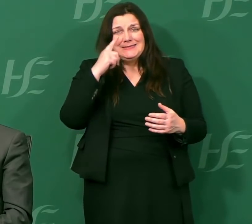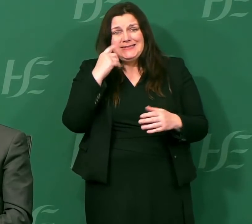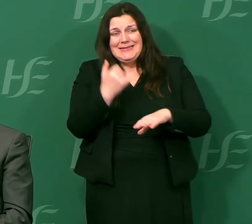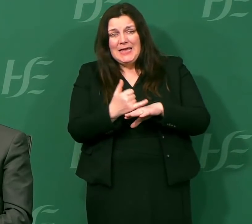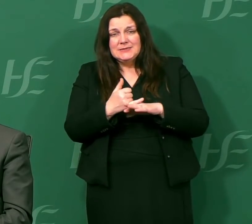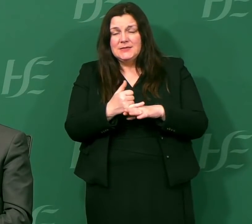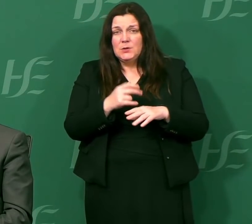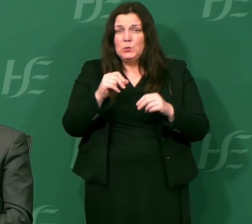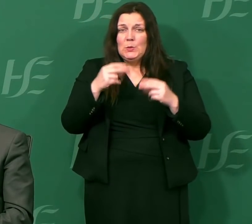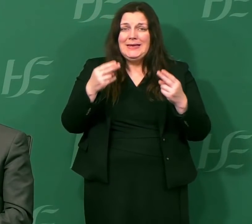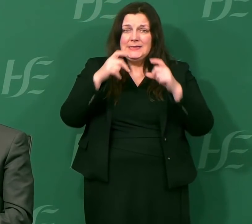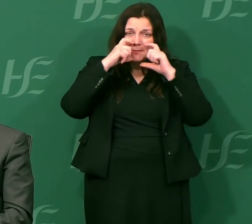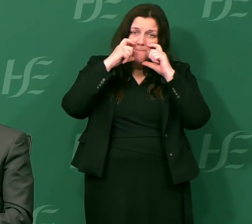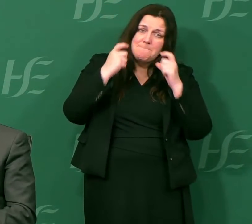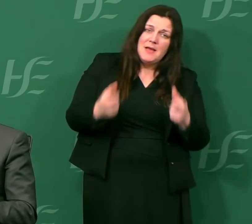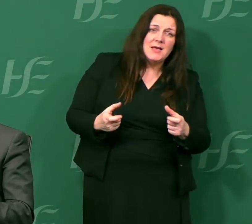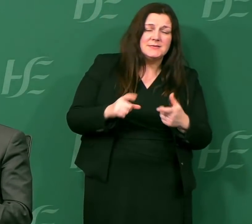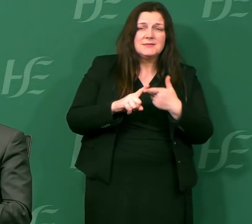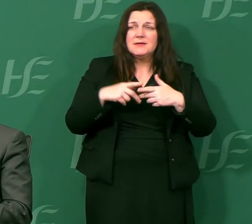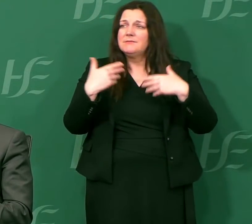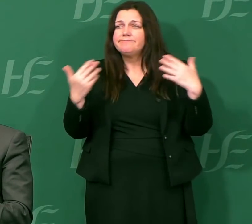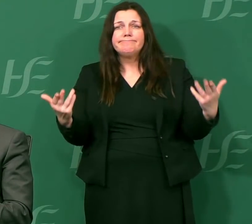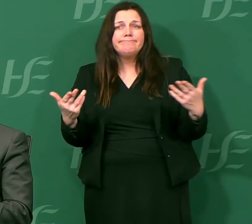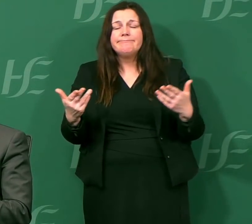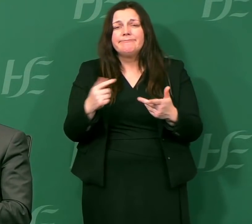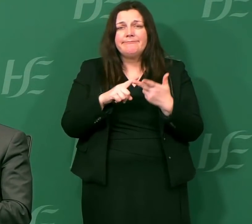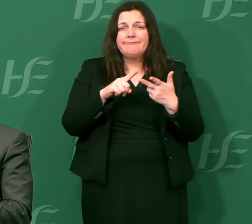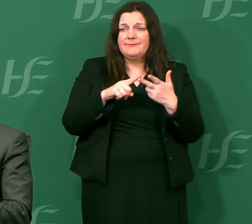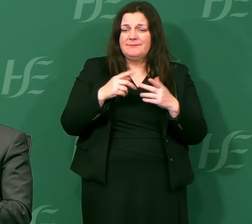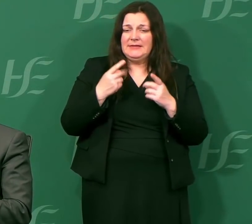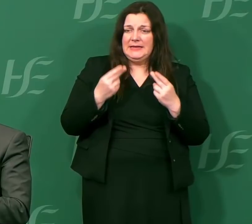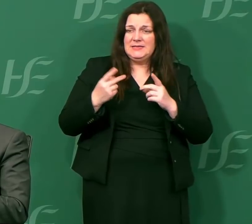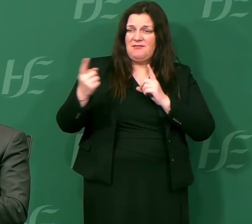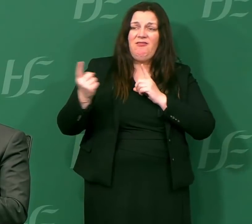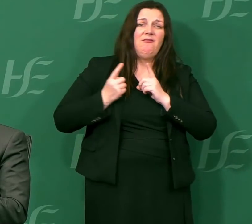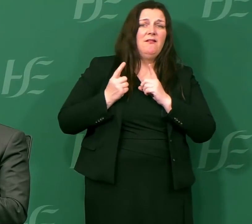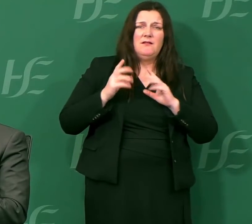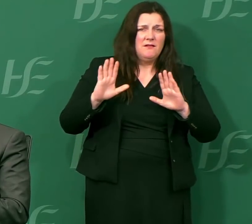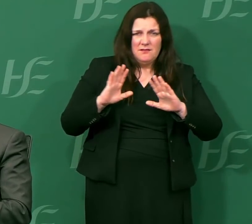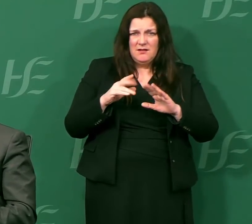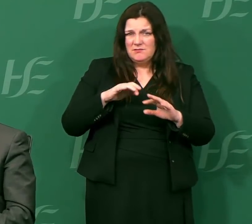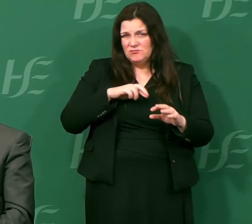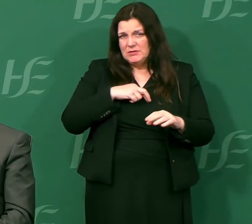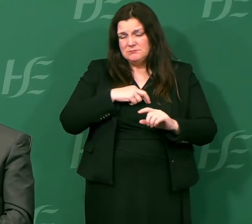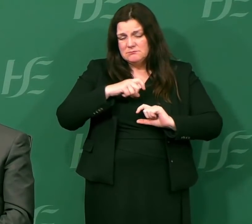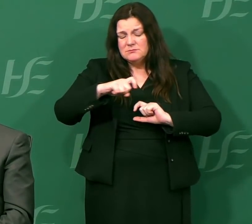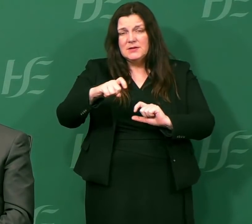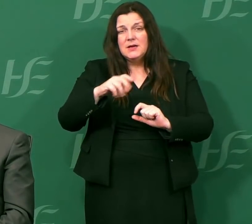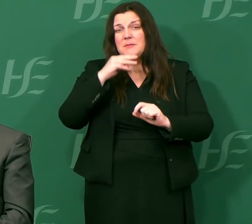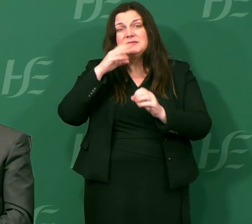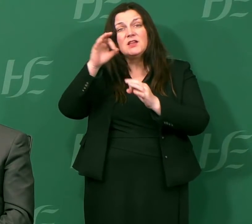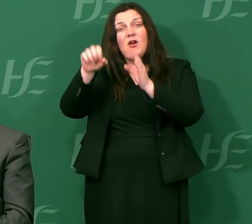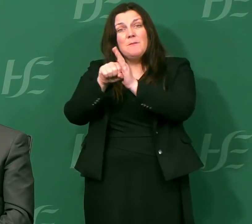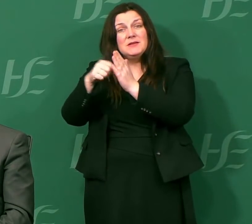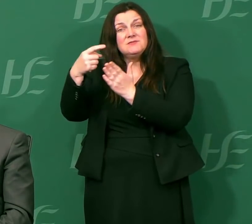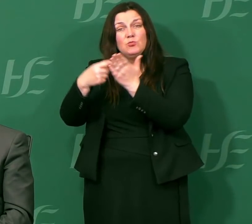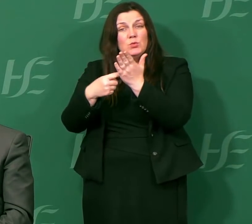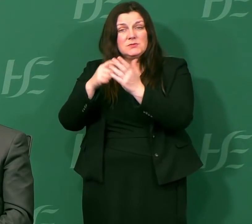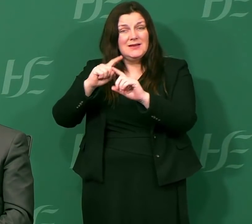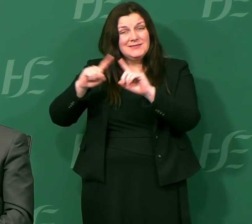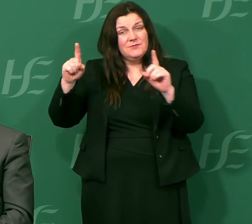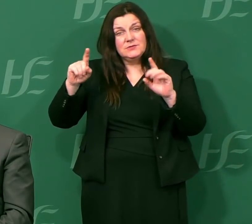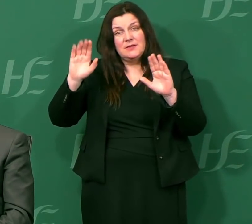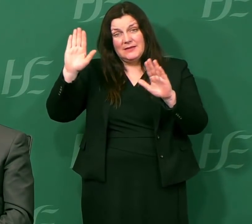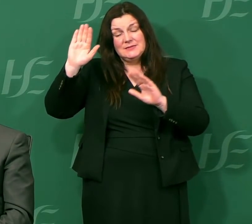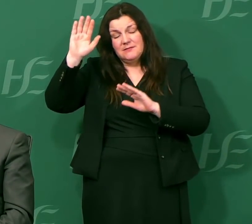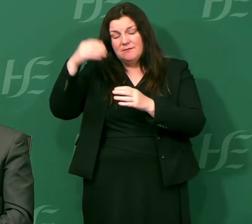social distancing for some time to come. The wider issues around restrictions or government restrictions are exactly what they are, matters